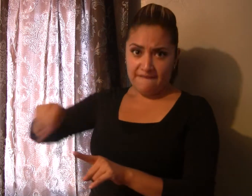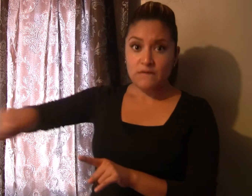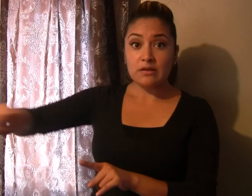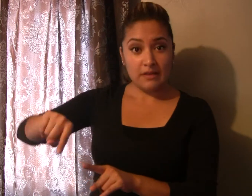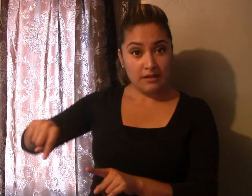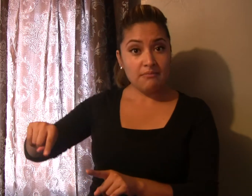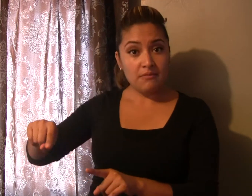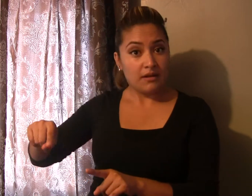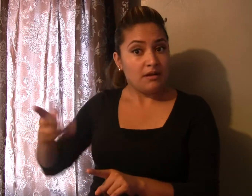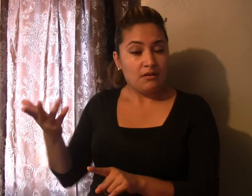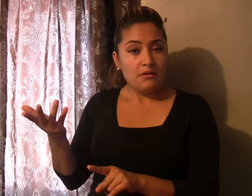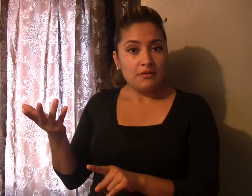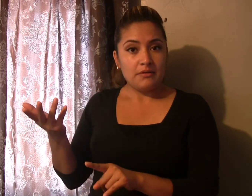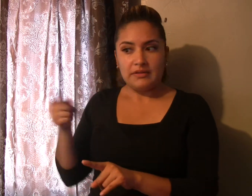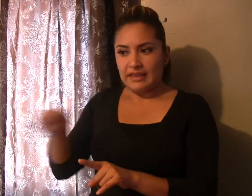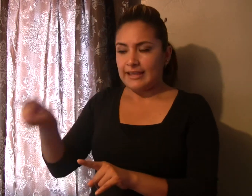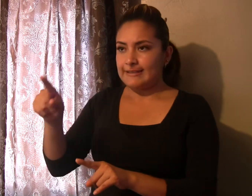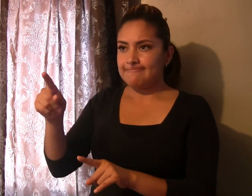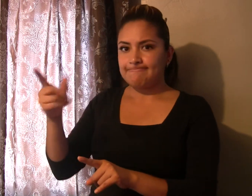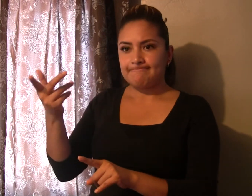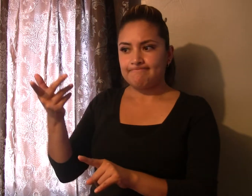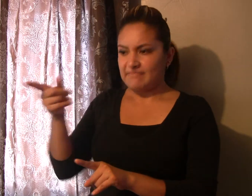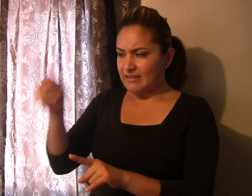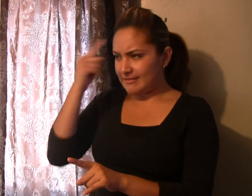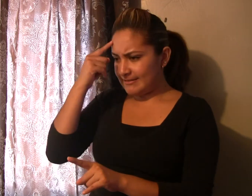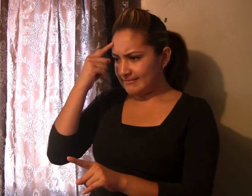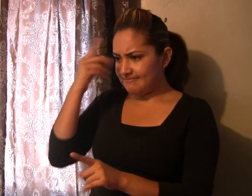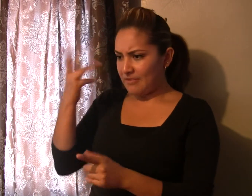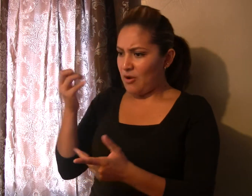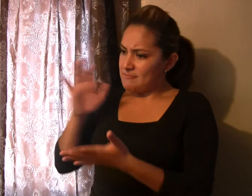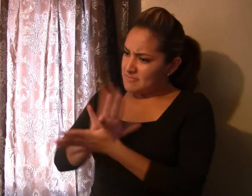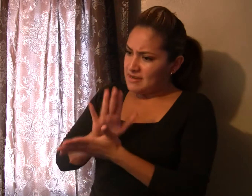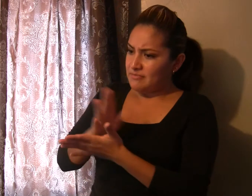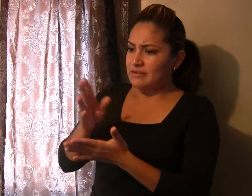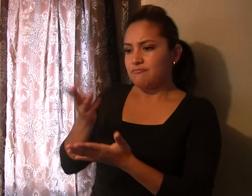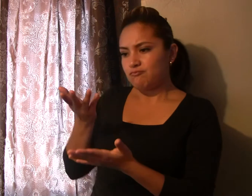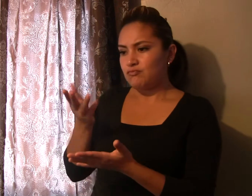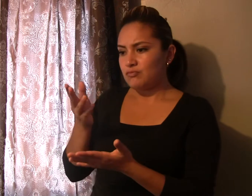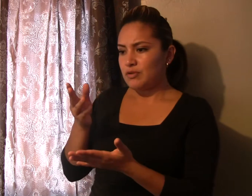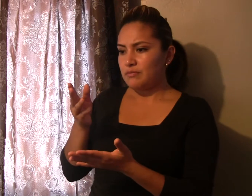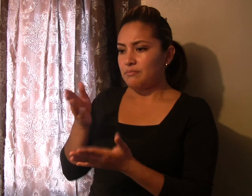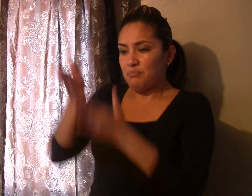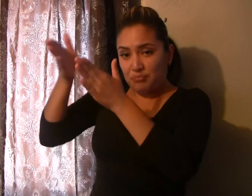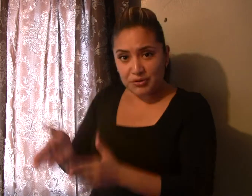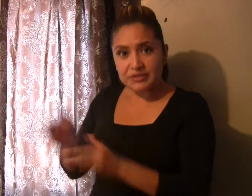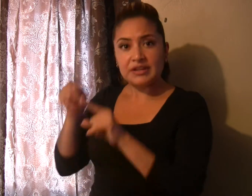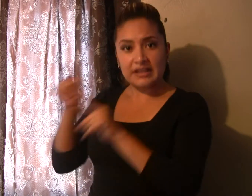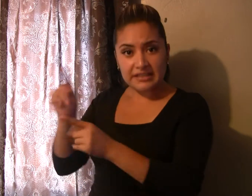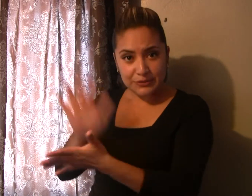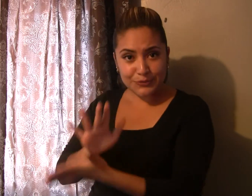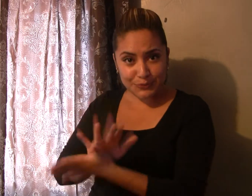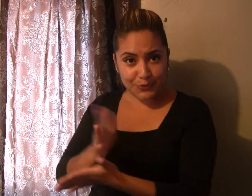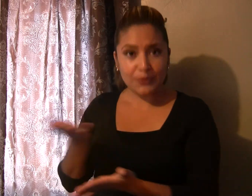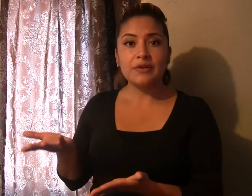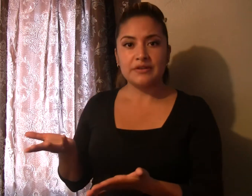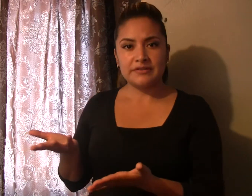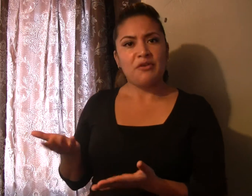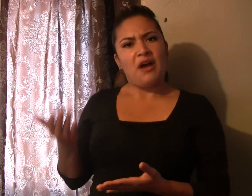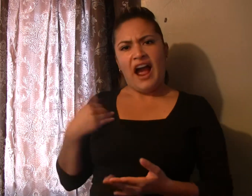who were thinking about becoming academics. And like I said, these are just 2 examples of how you can create